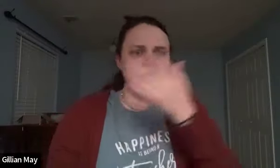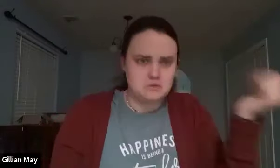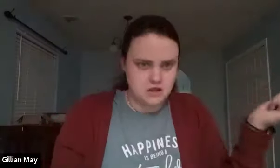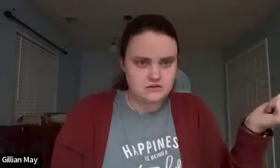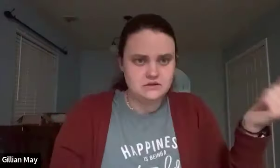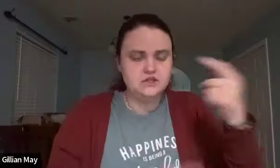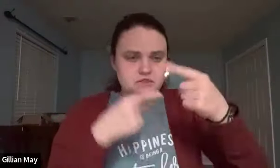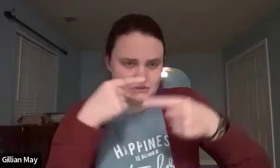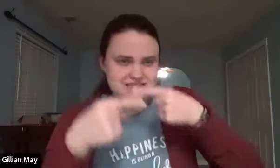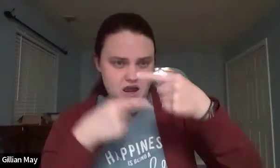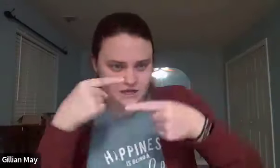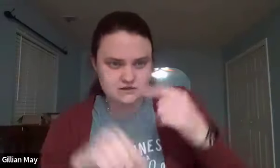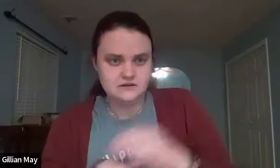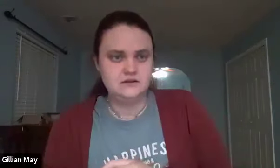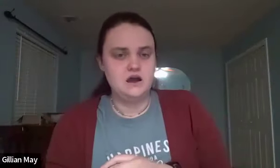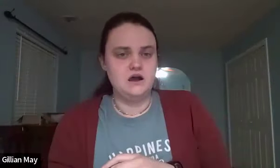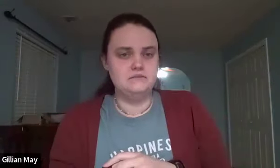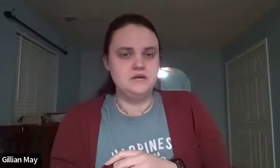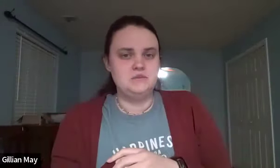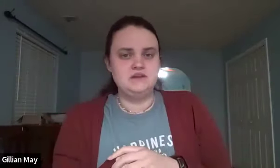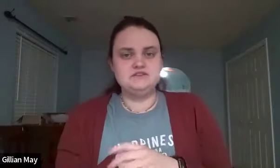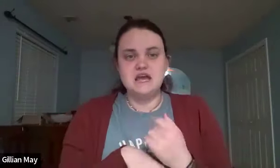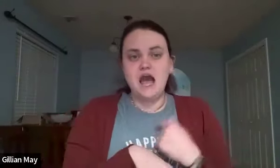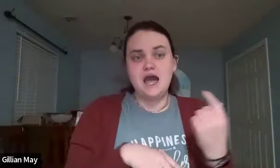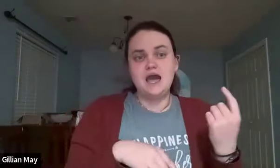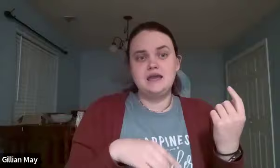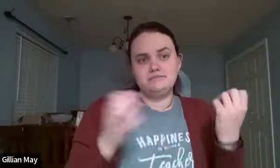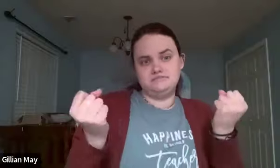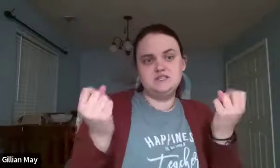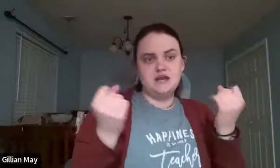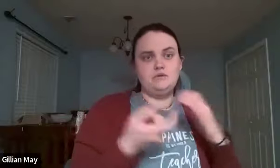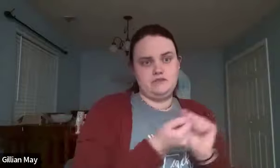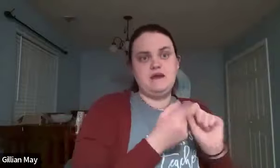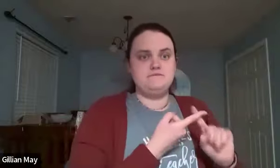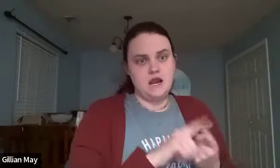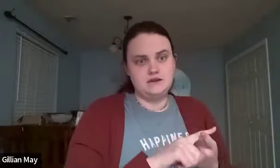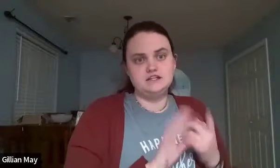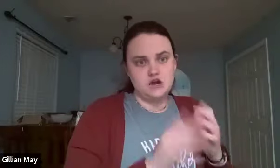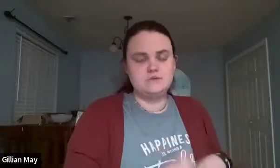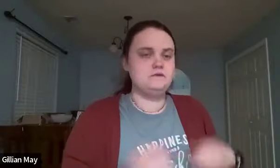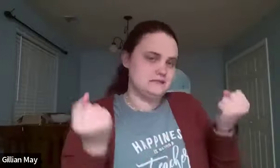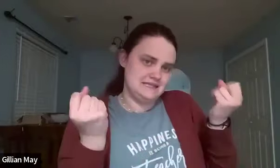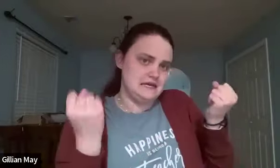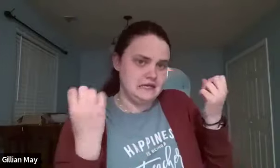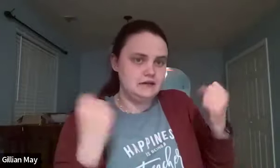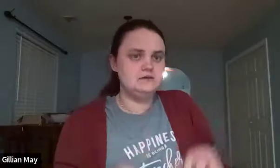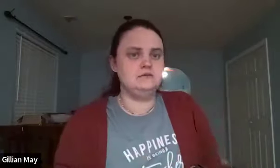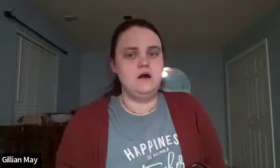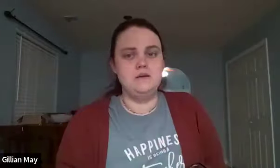blah, blah, blah, you would do sign. But if you say I'm signing with my friend, like talking to my friend, signing,